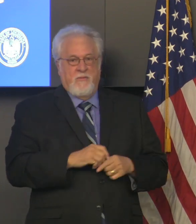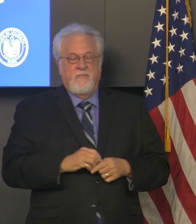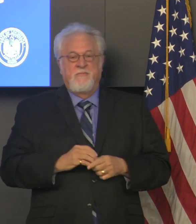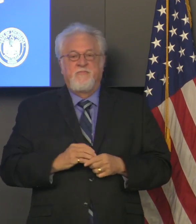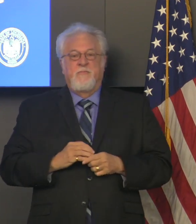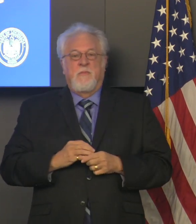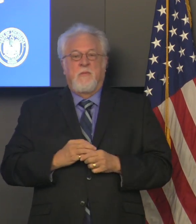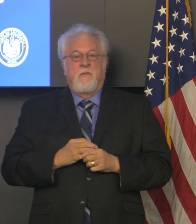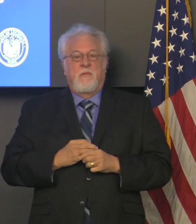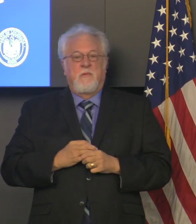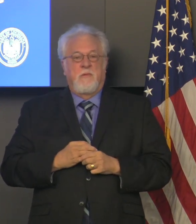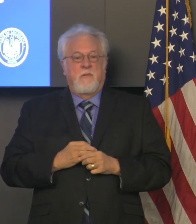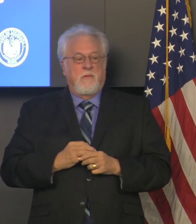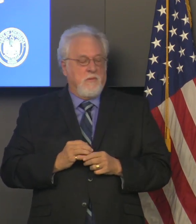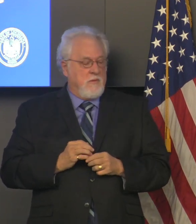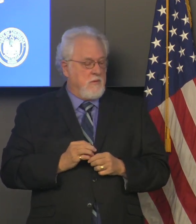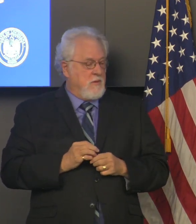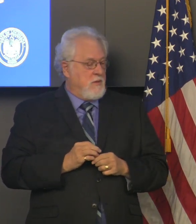necessary.